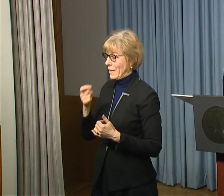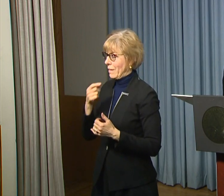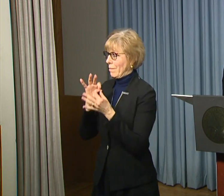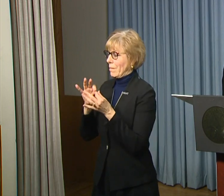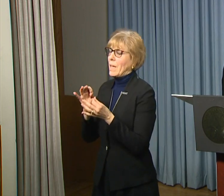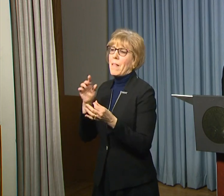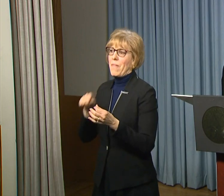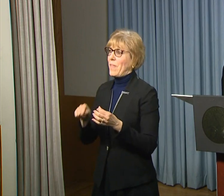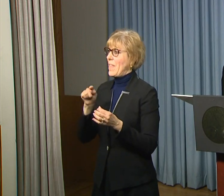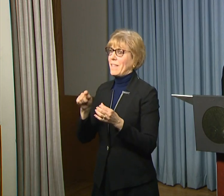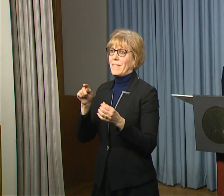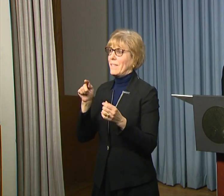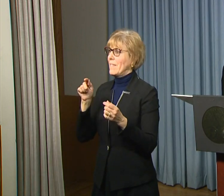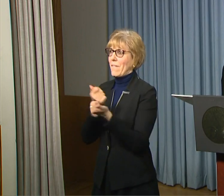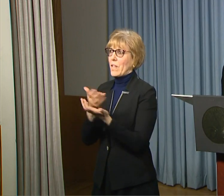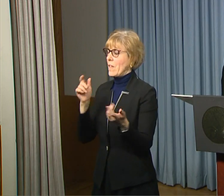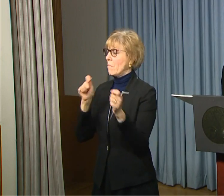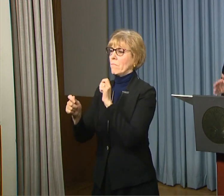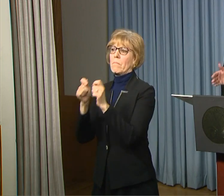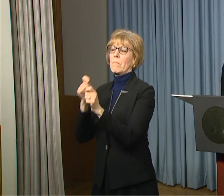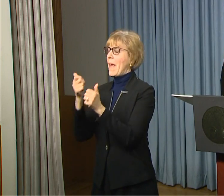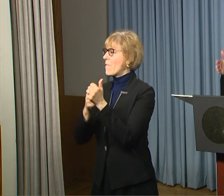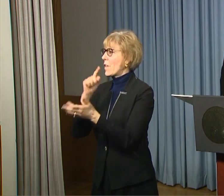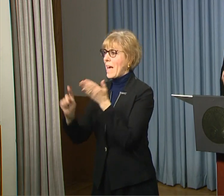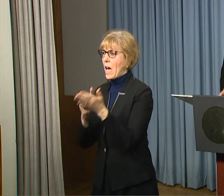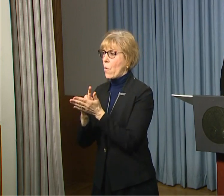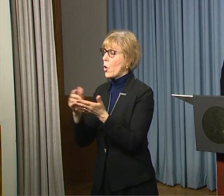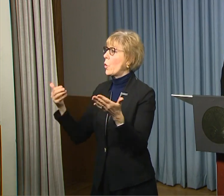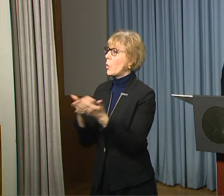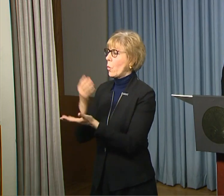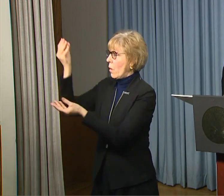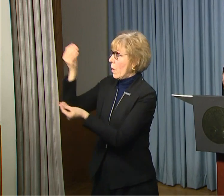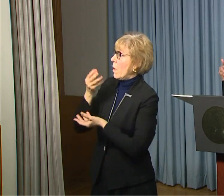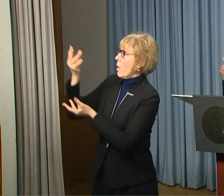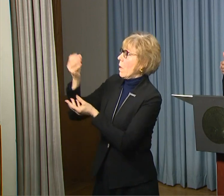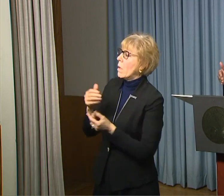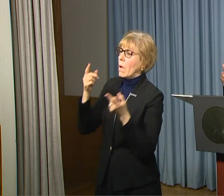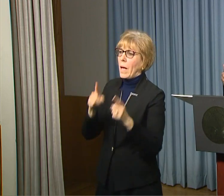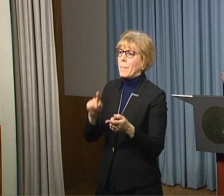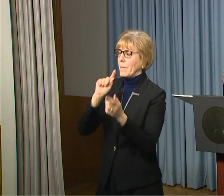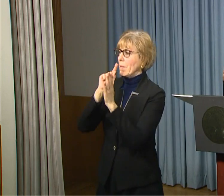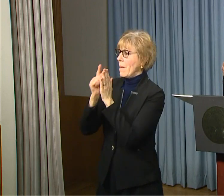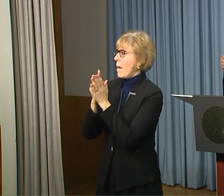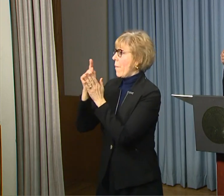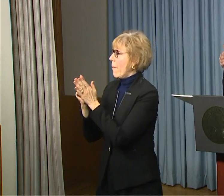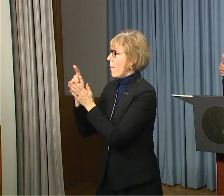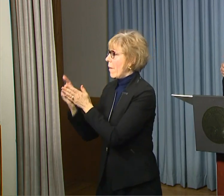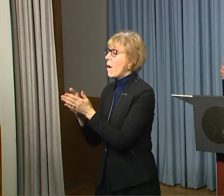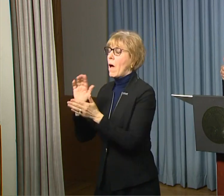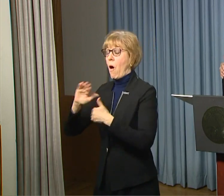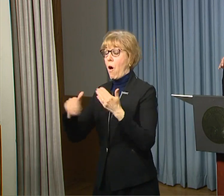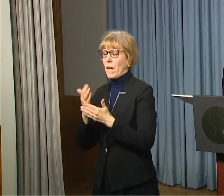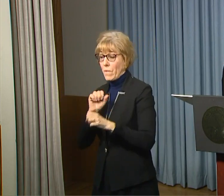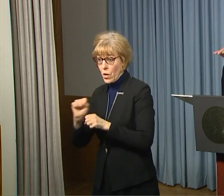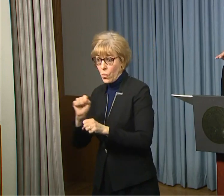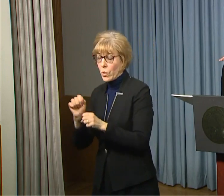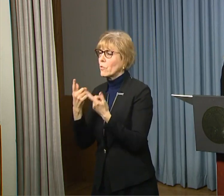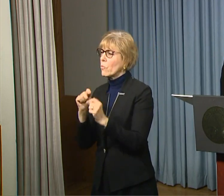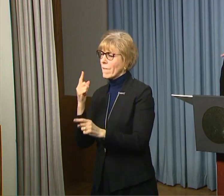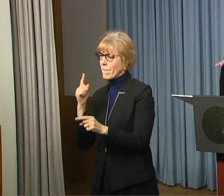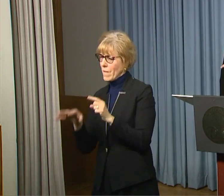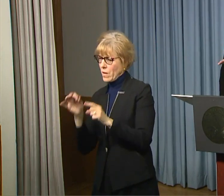changing hourly at this point. New information is coming in hourly. All of our efforts are to find the right balance and to